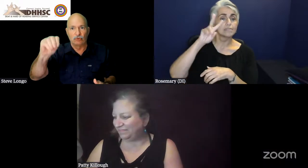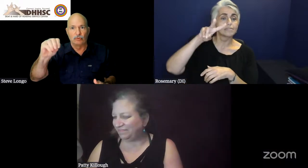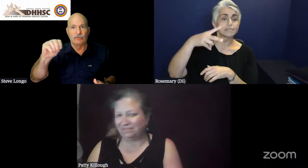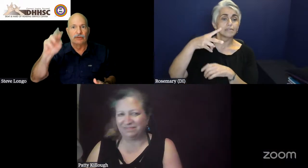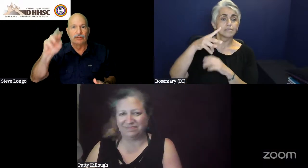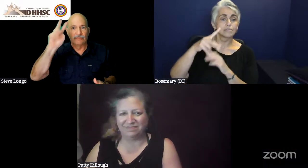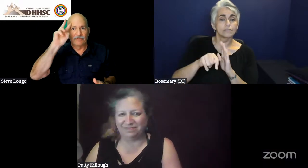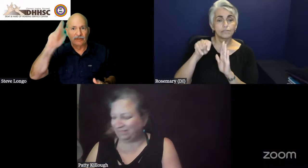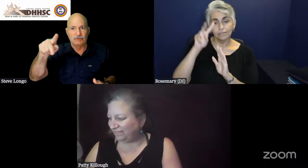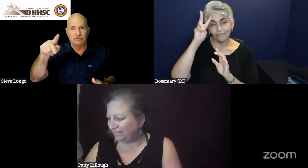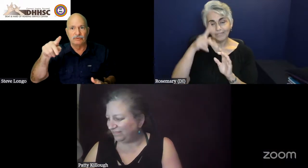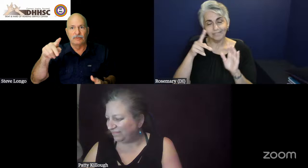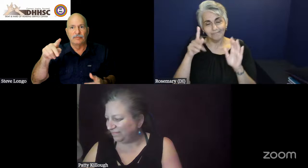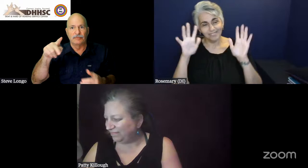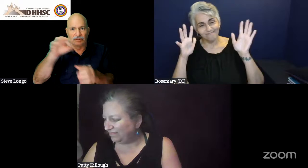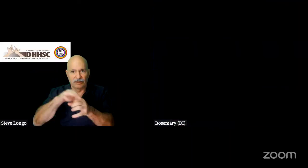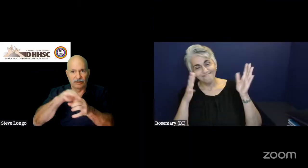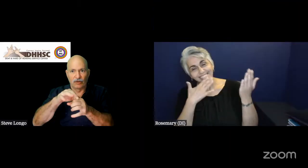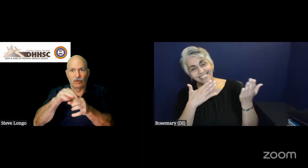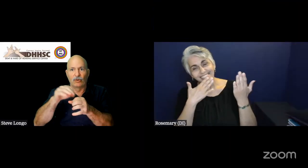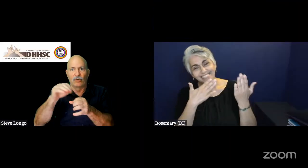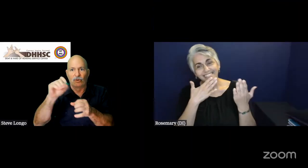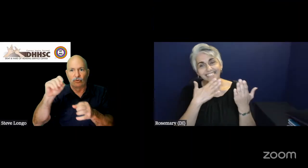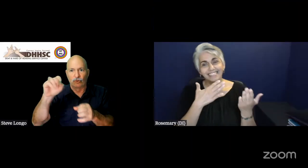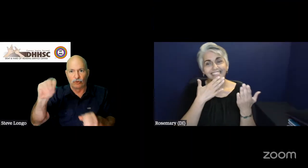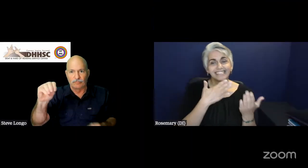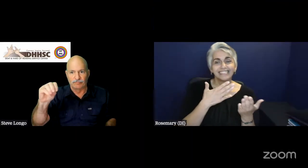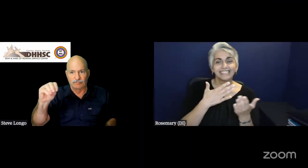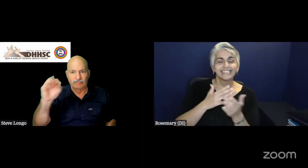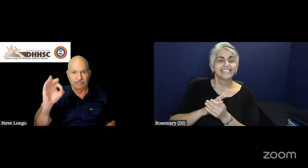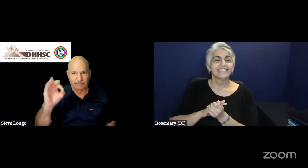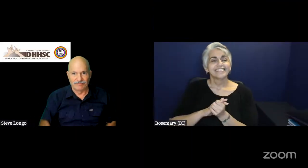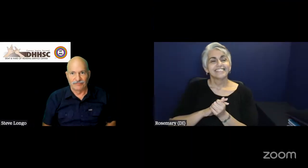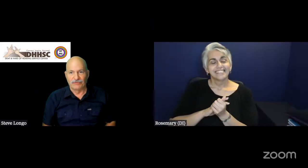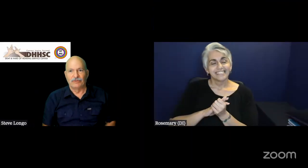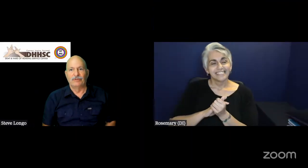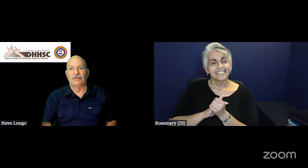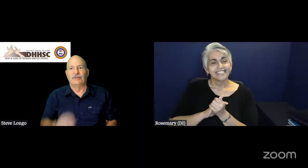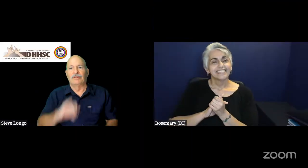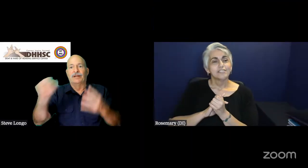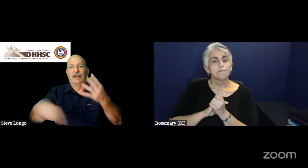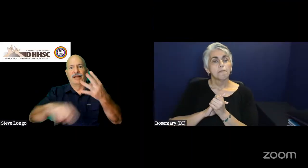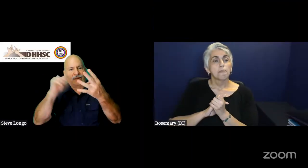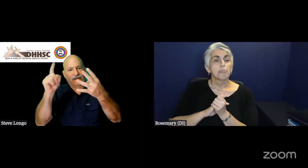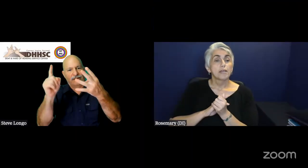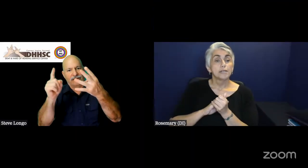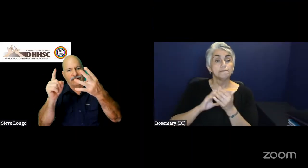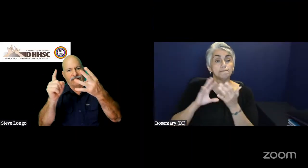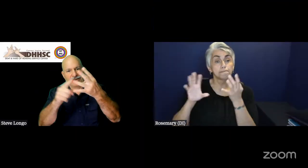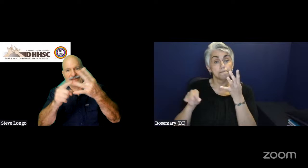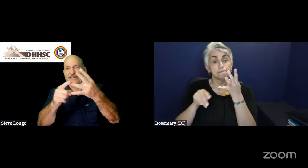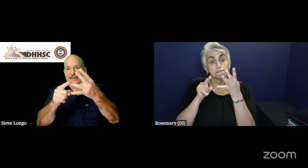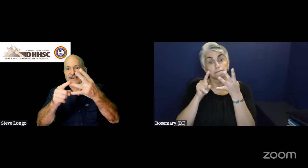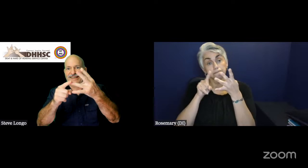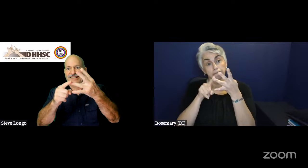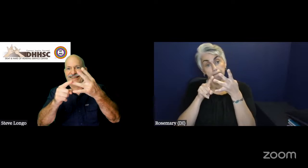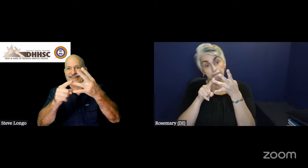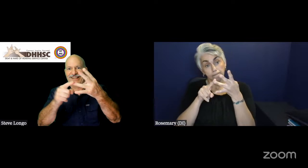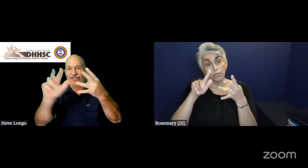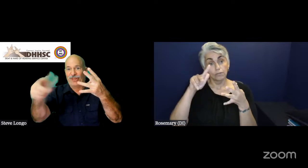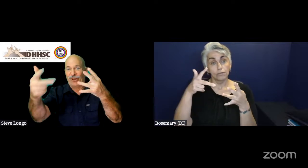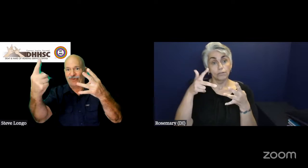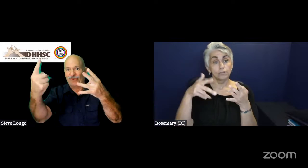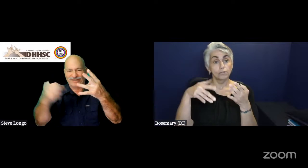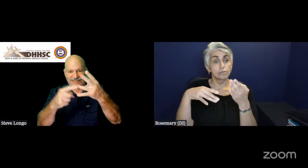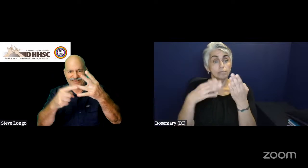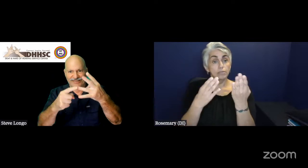Congratulations, Nicole. You will be with us for a second term as vice president. You have been elected for that term.